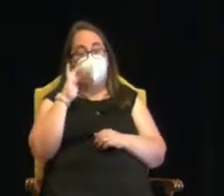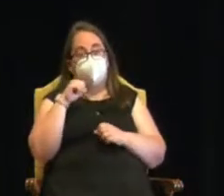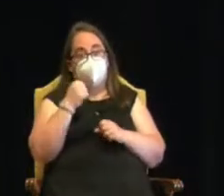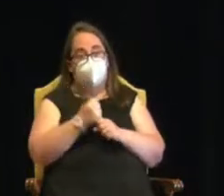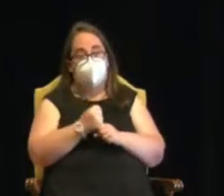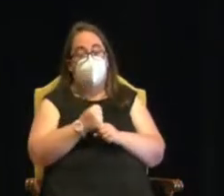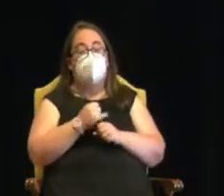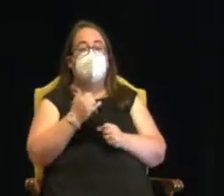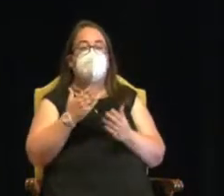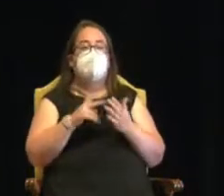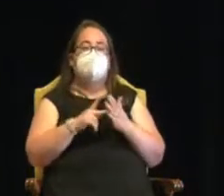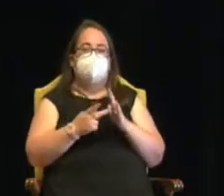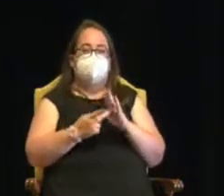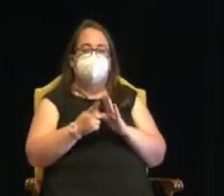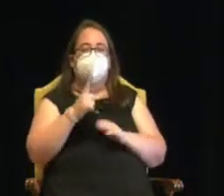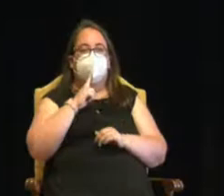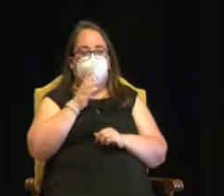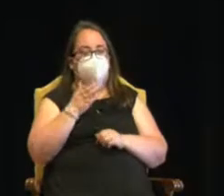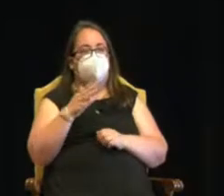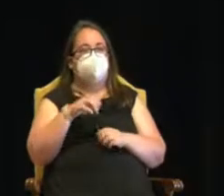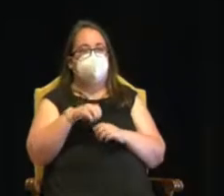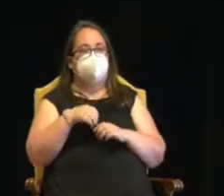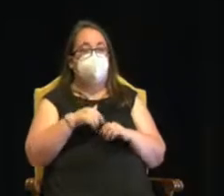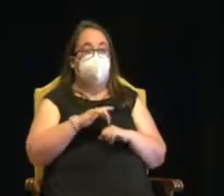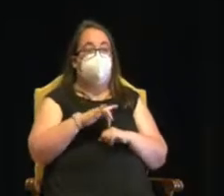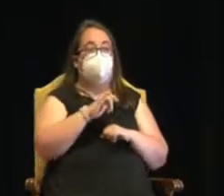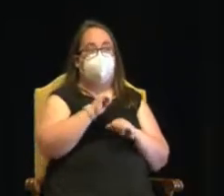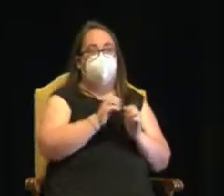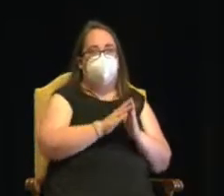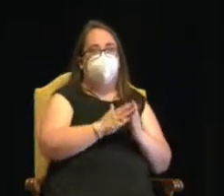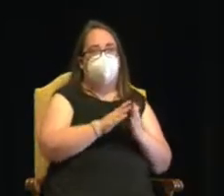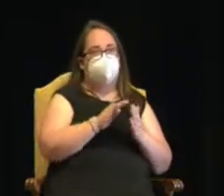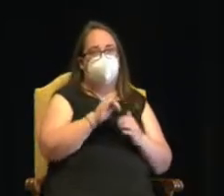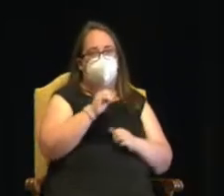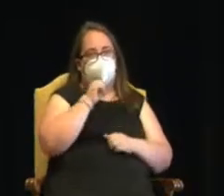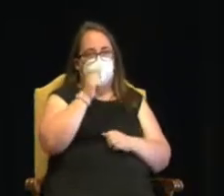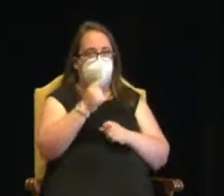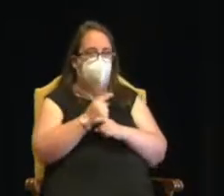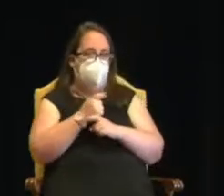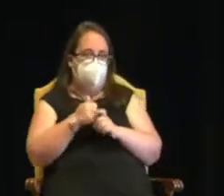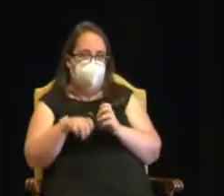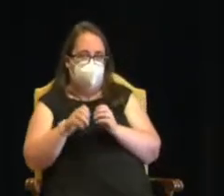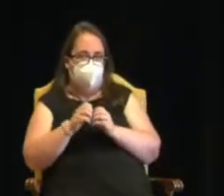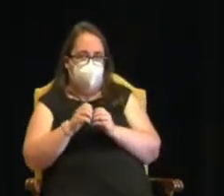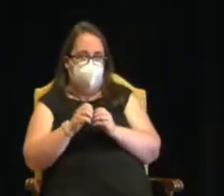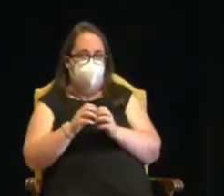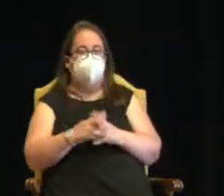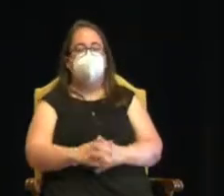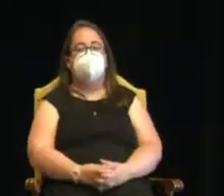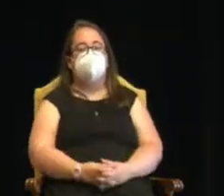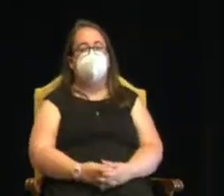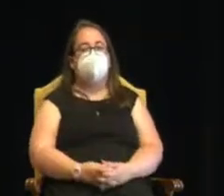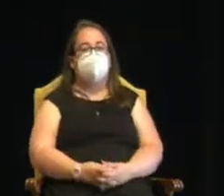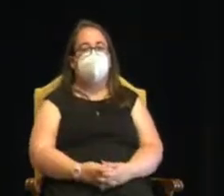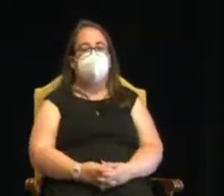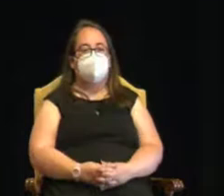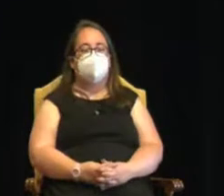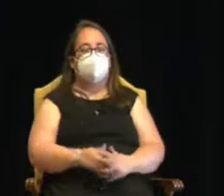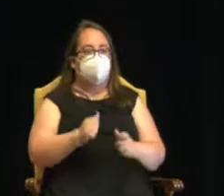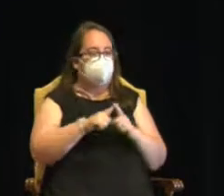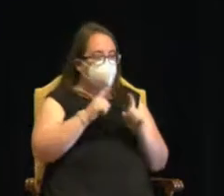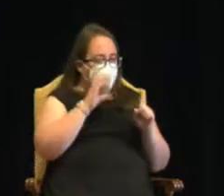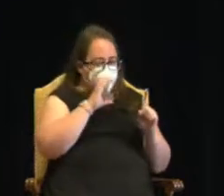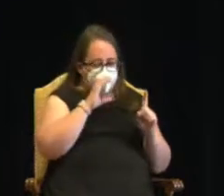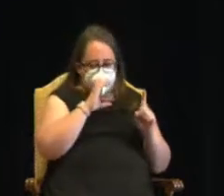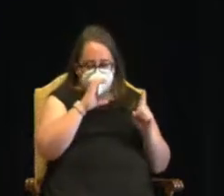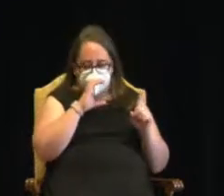that probably means that there are things in my earlier books that would not be appropriate anymore. And I'm actually trying to go through and find them